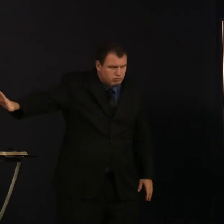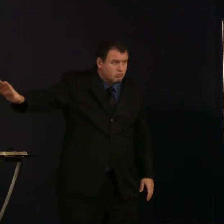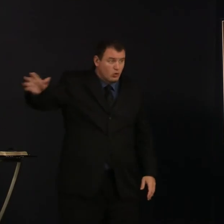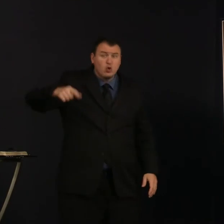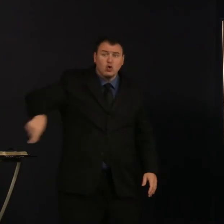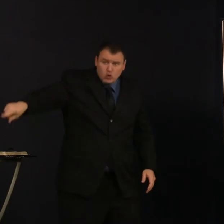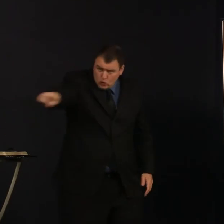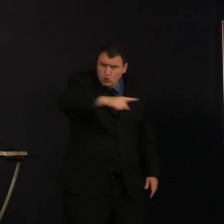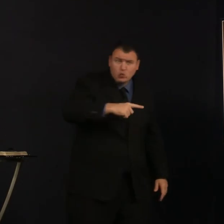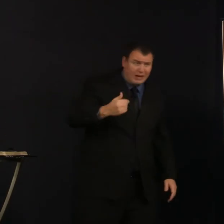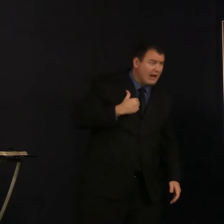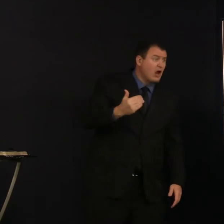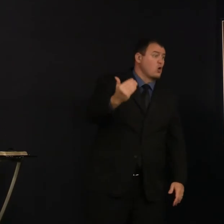lifestyle. That's the world.